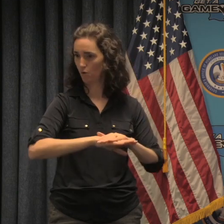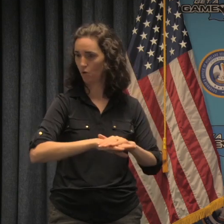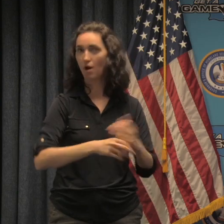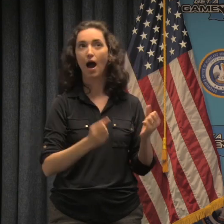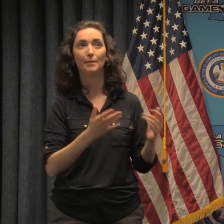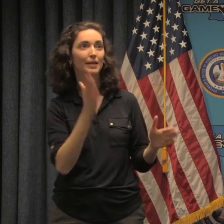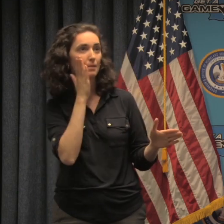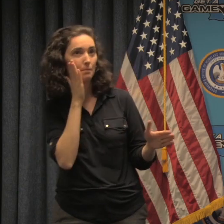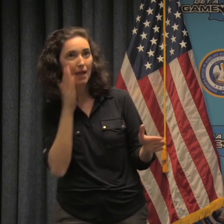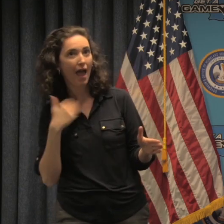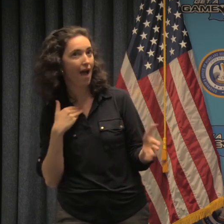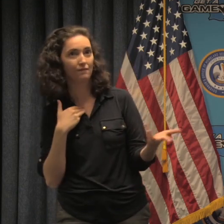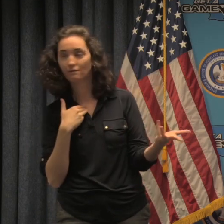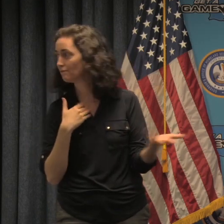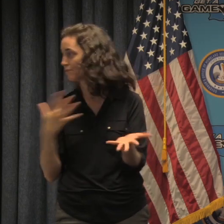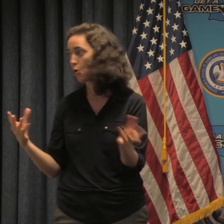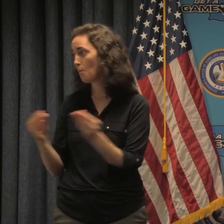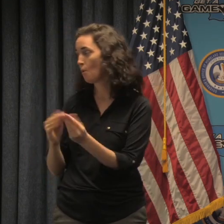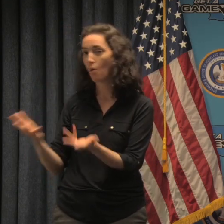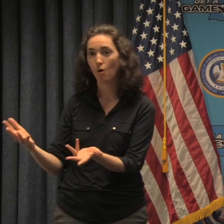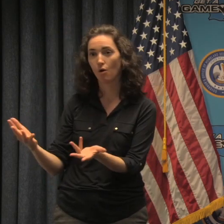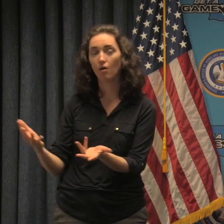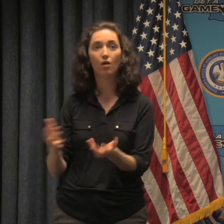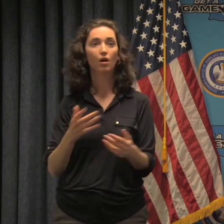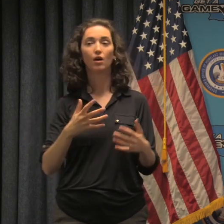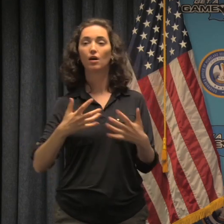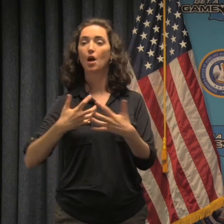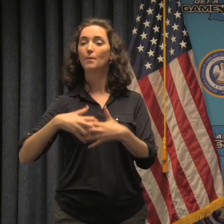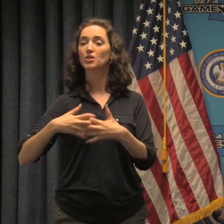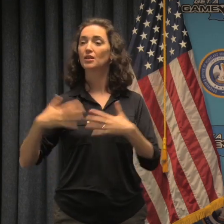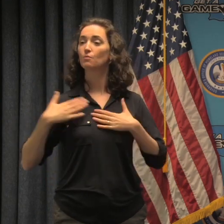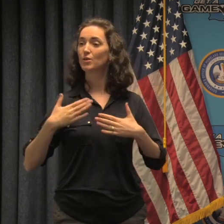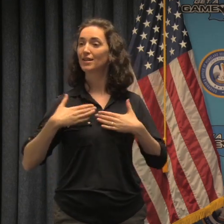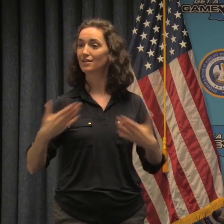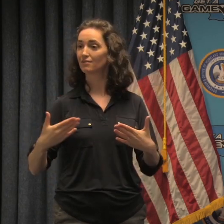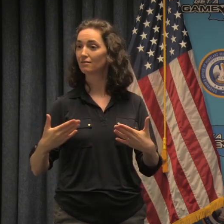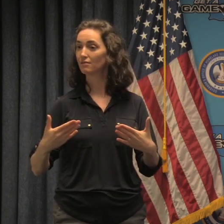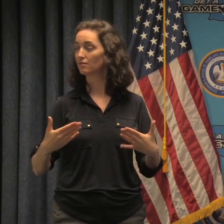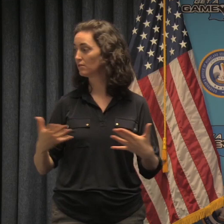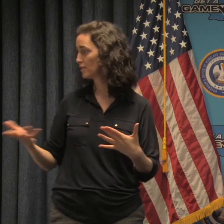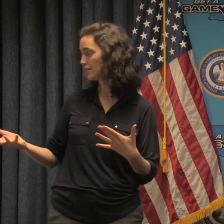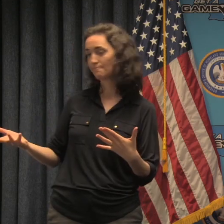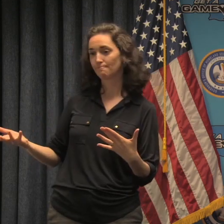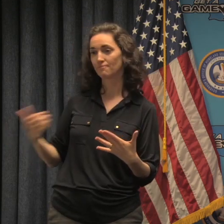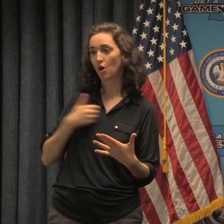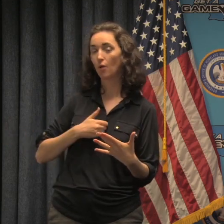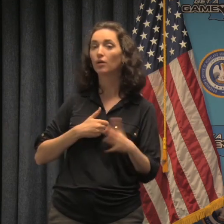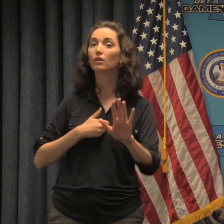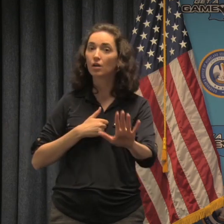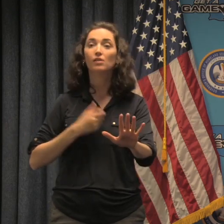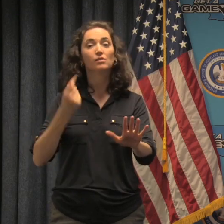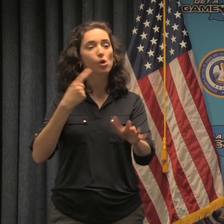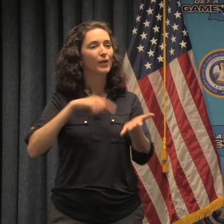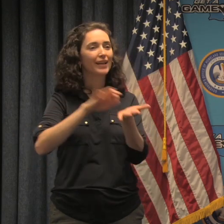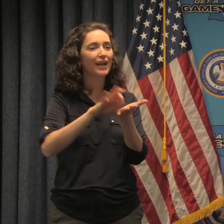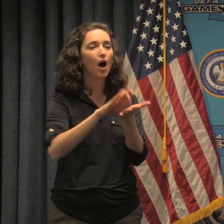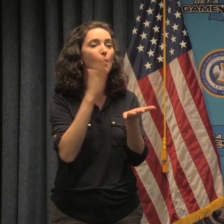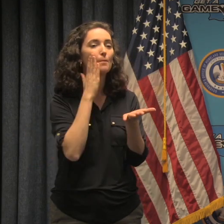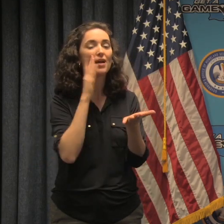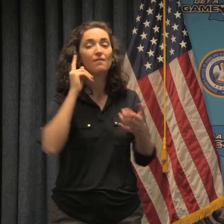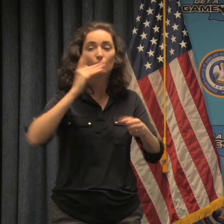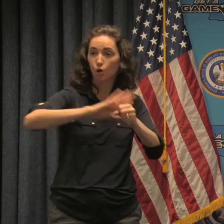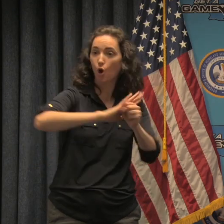to ventilators. And understand, we're comparing beds to COVID patients. You still have non-COVID people who have to be in the